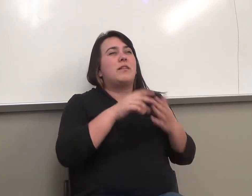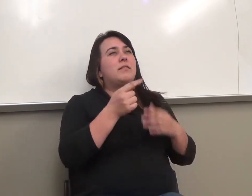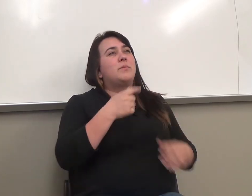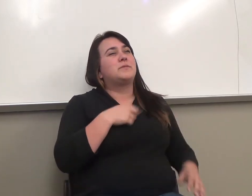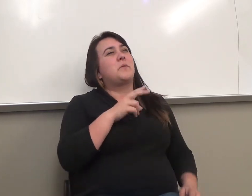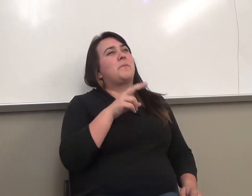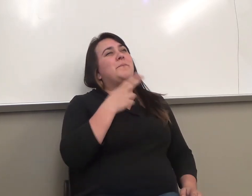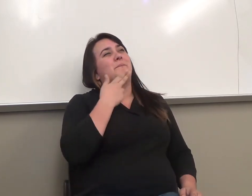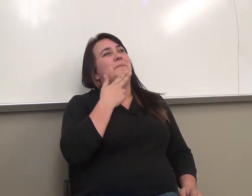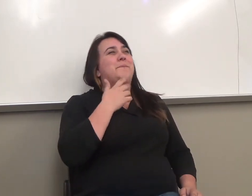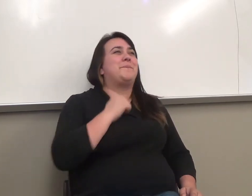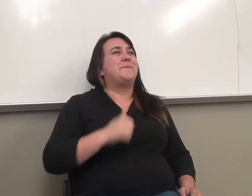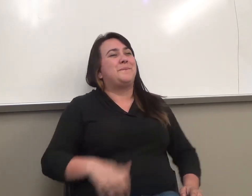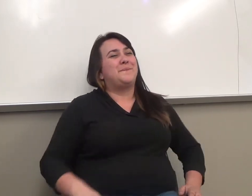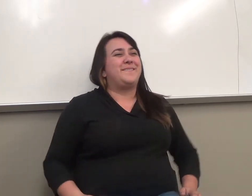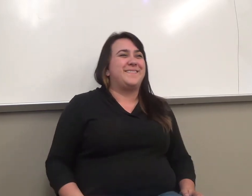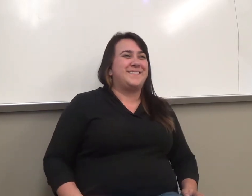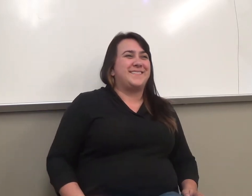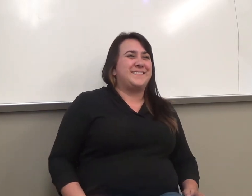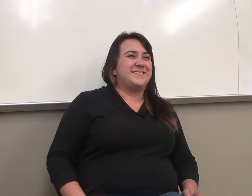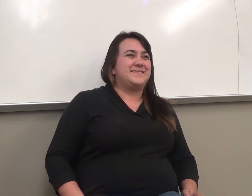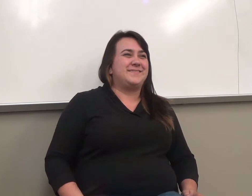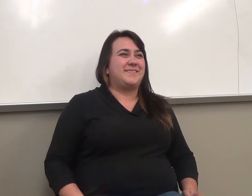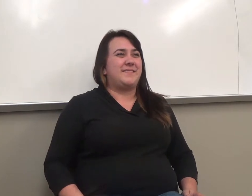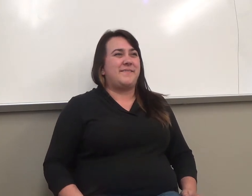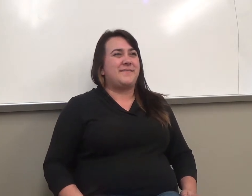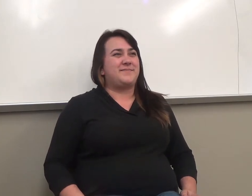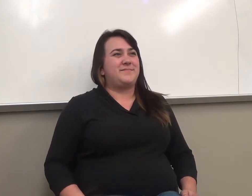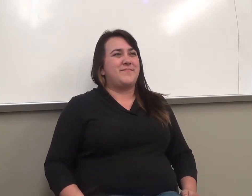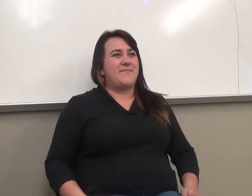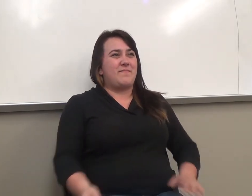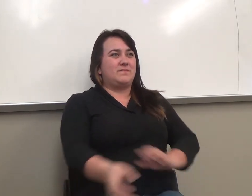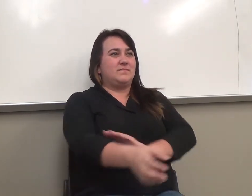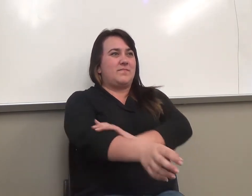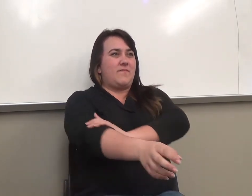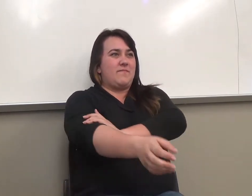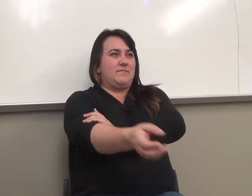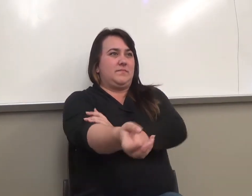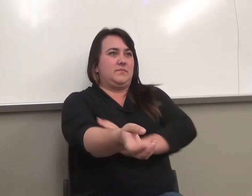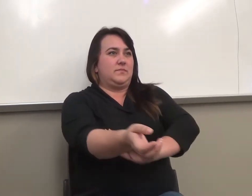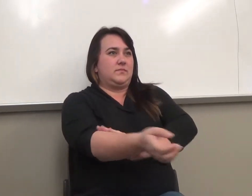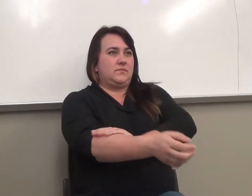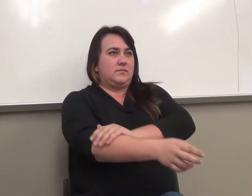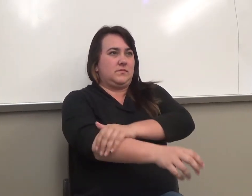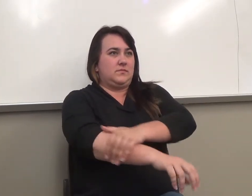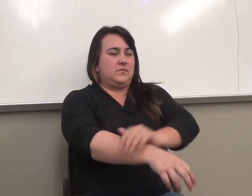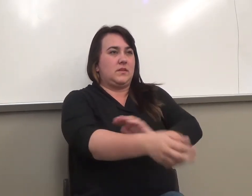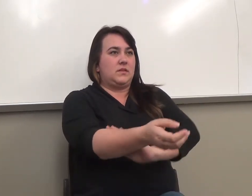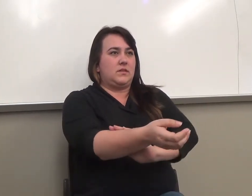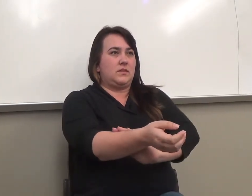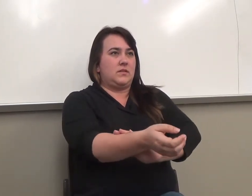It's like... How many pages did you do? I did. okay, so I'm